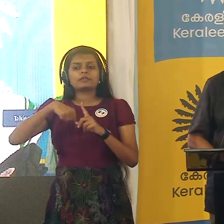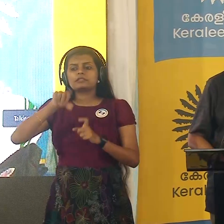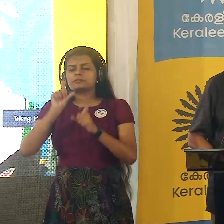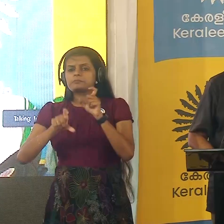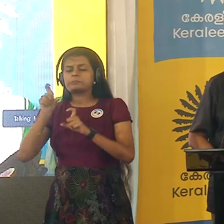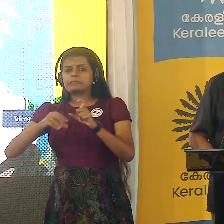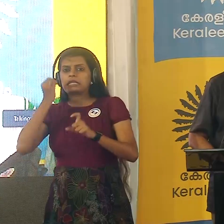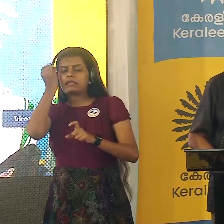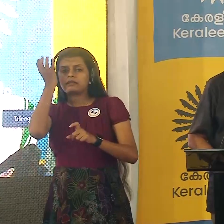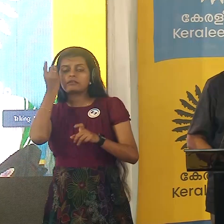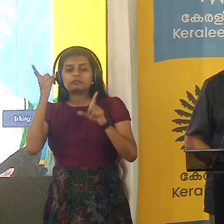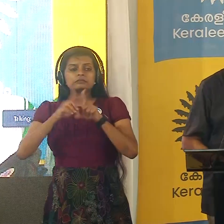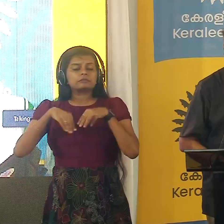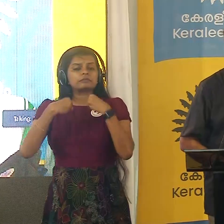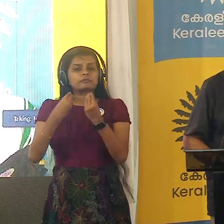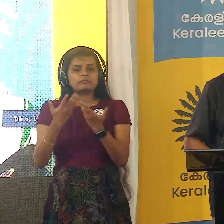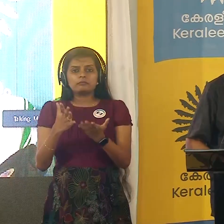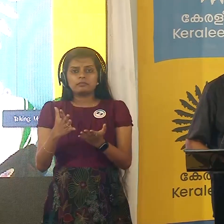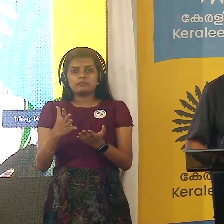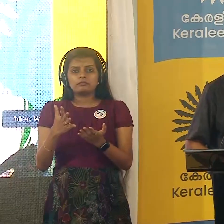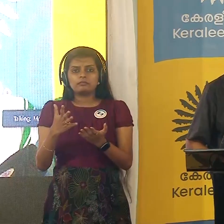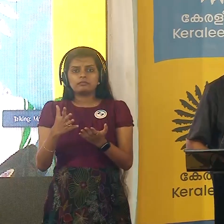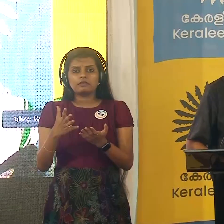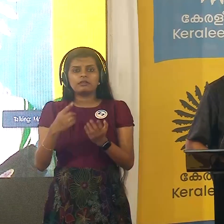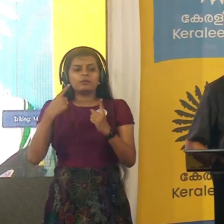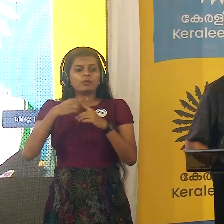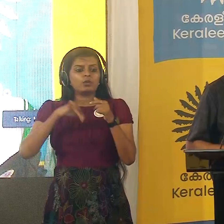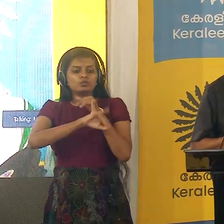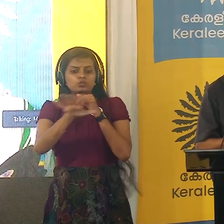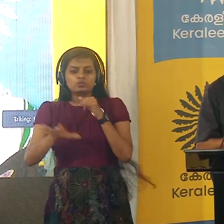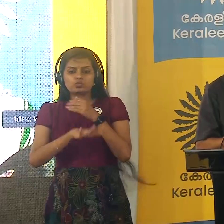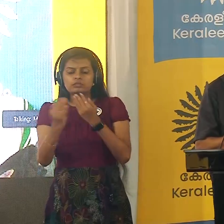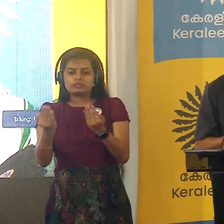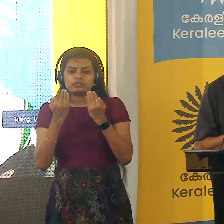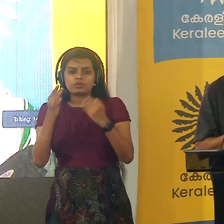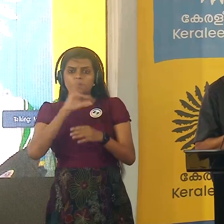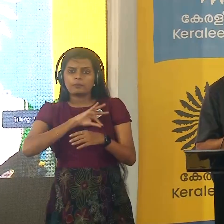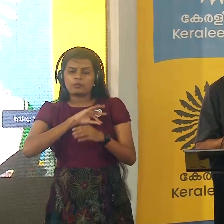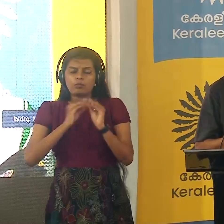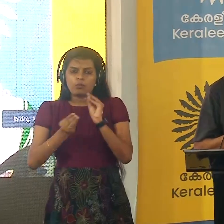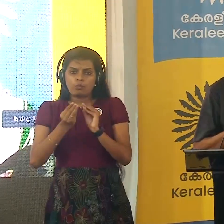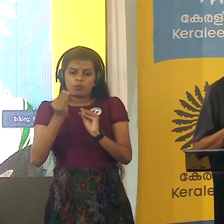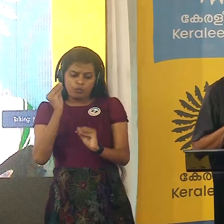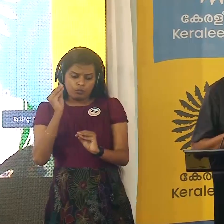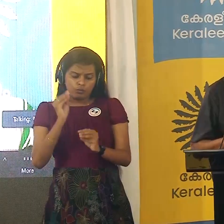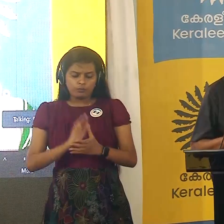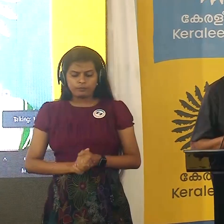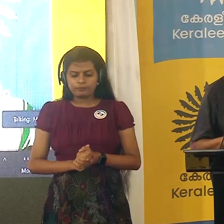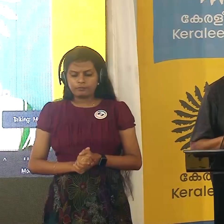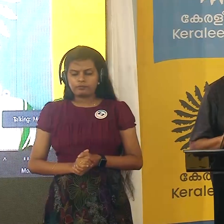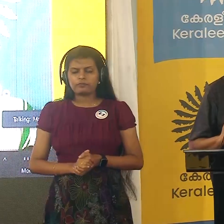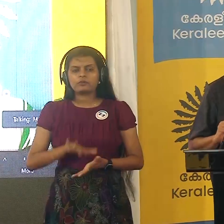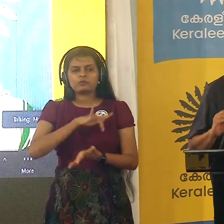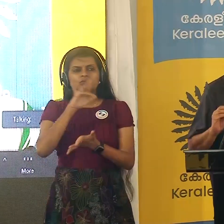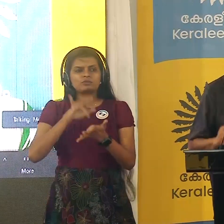non-claiming, that beneficiaries don't claim social security benefits, that is, I don't see that as the central